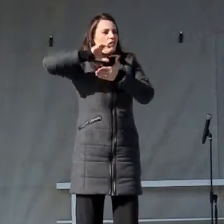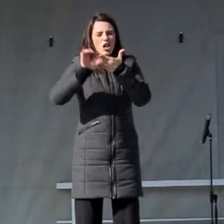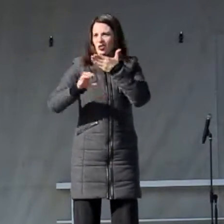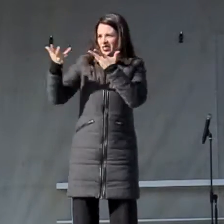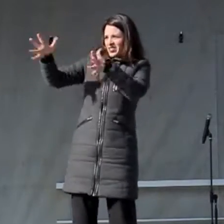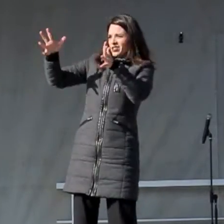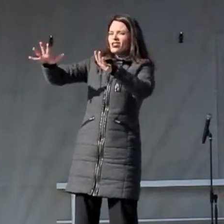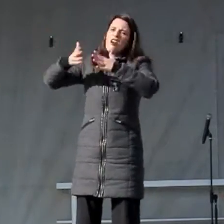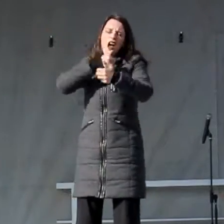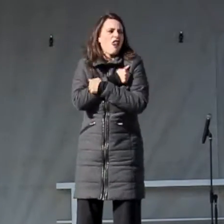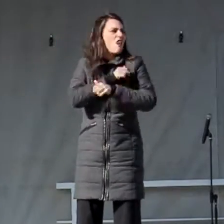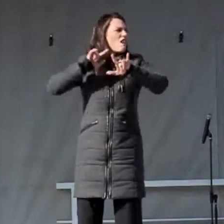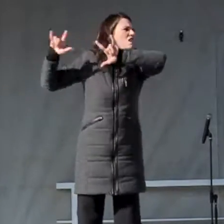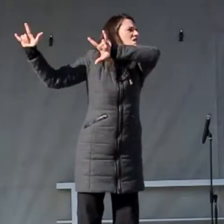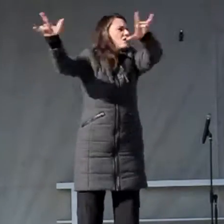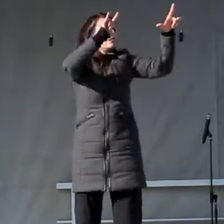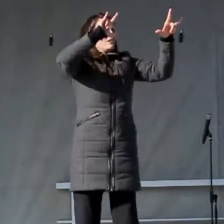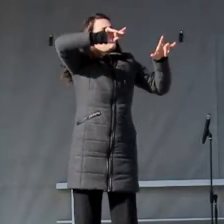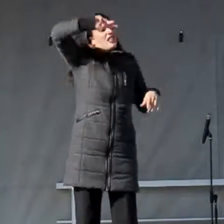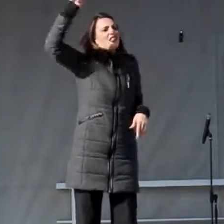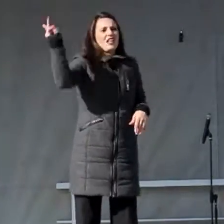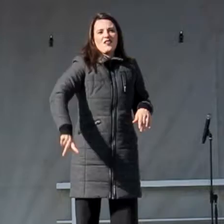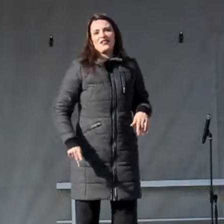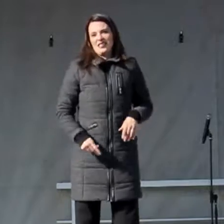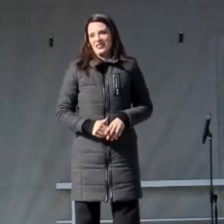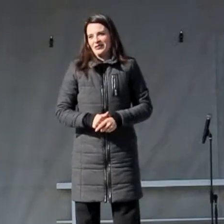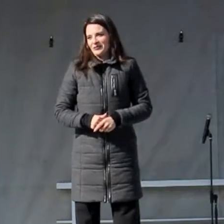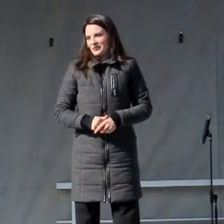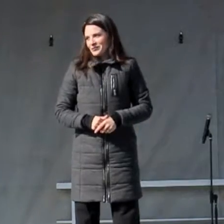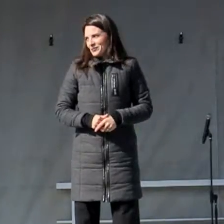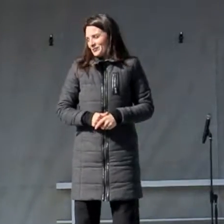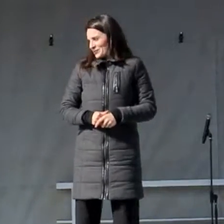I love you, Philadelphia!